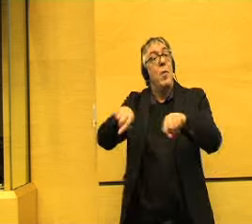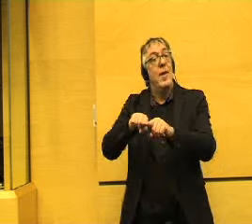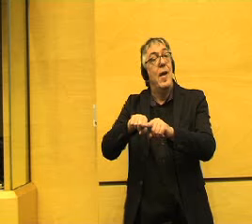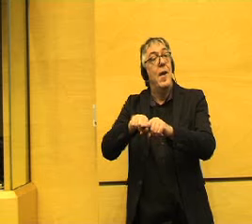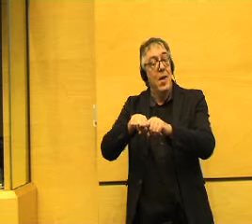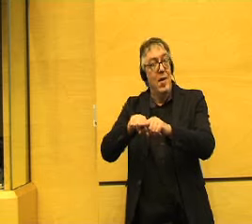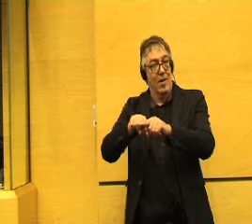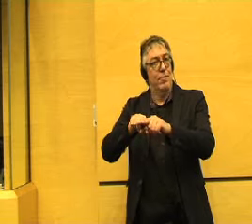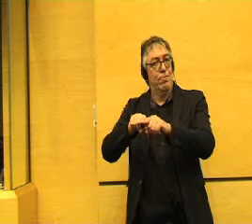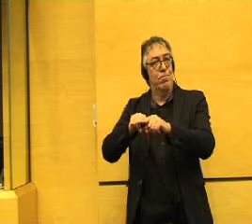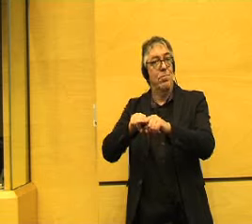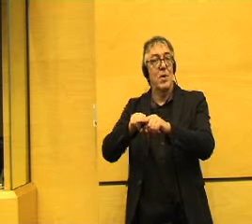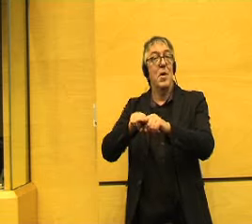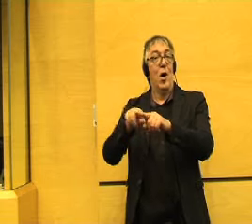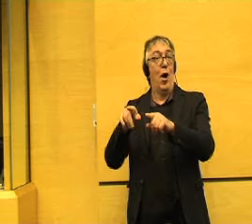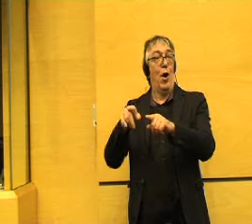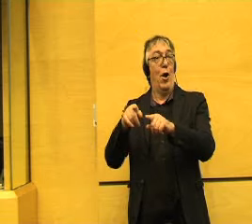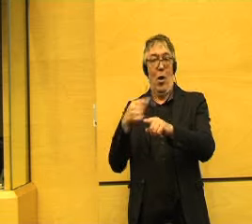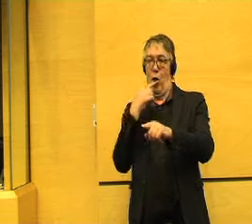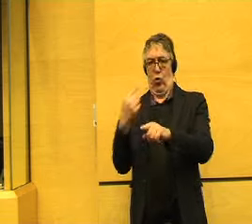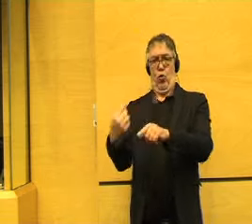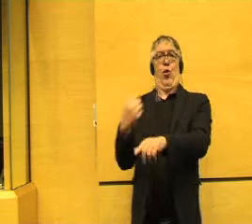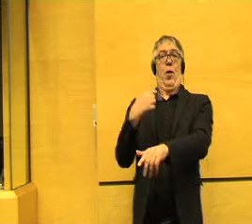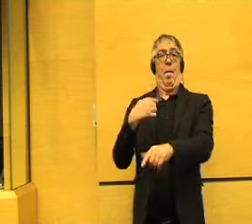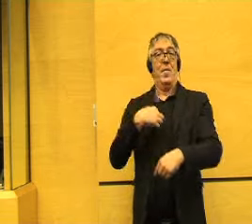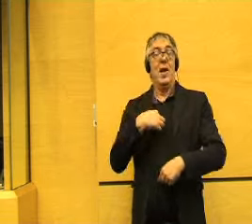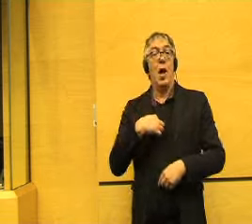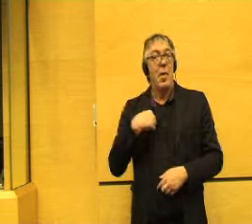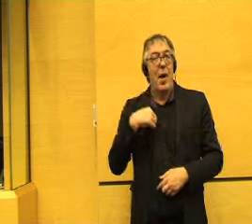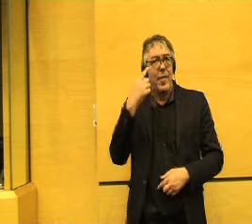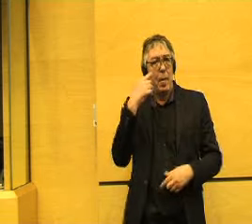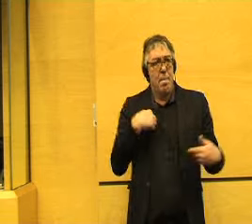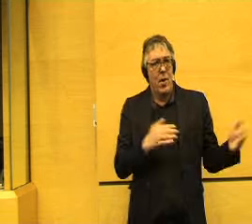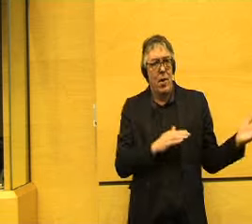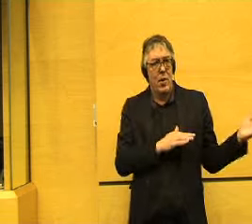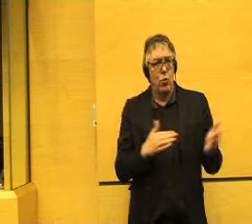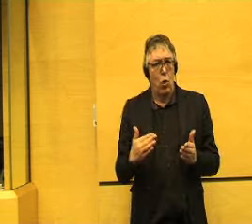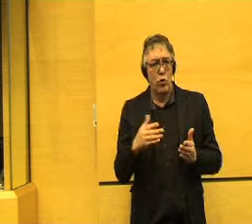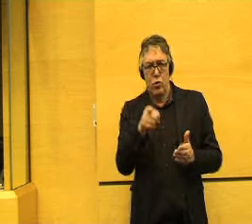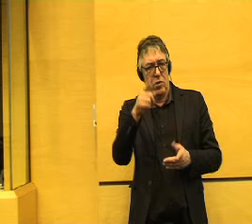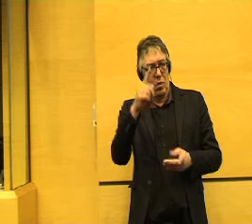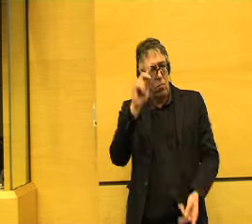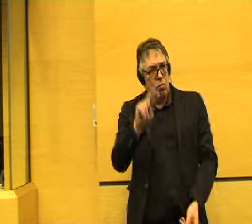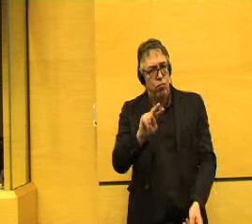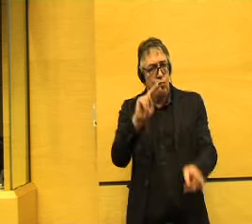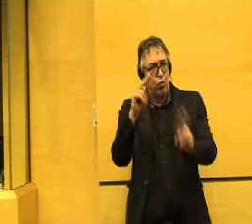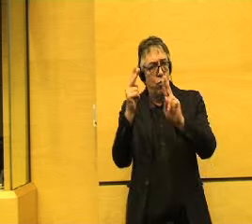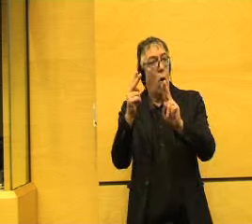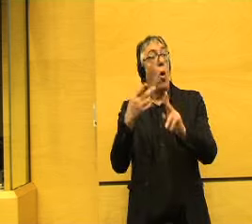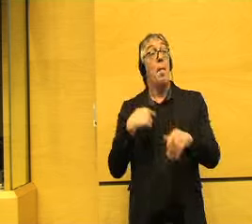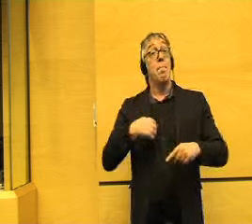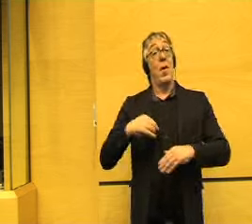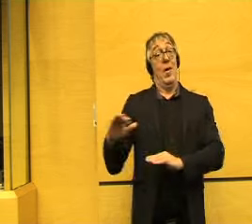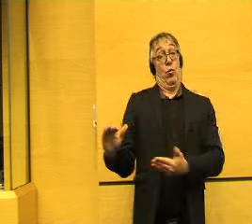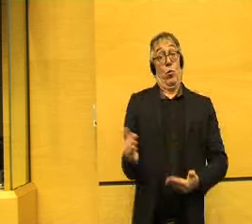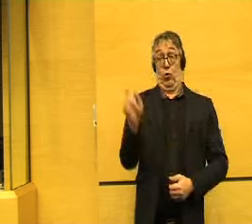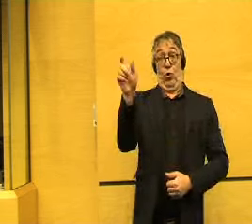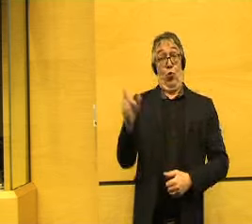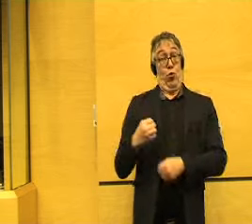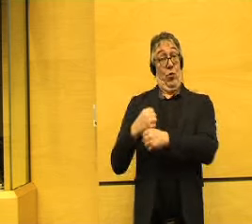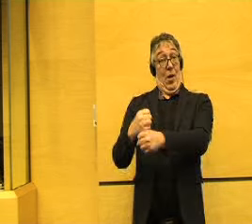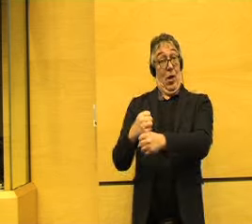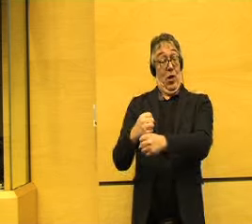a misunderstanding on the part of my introduction to a number of my delegates yesterday.